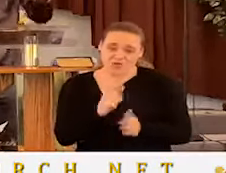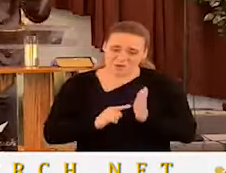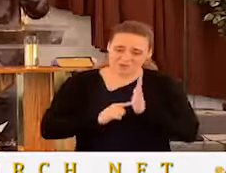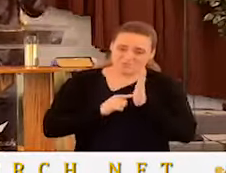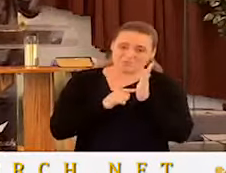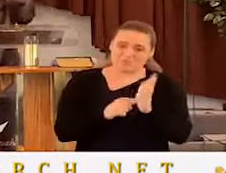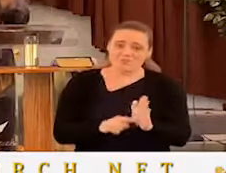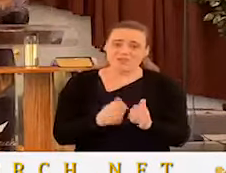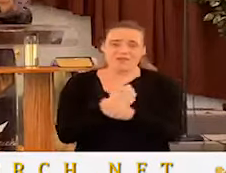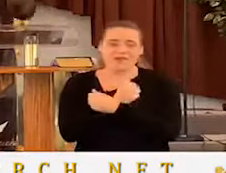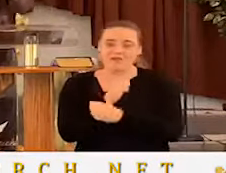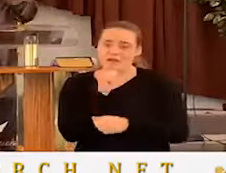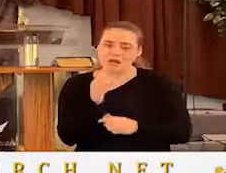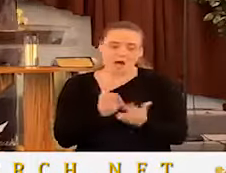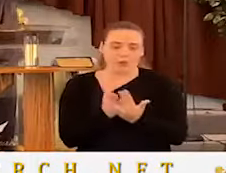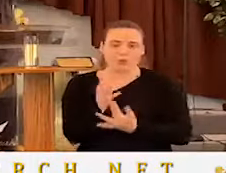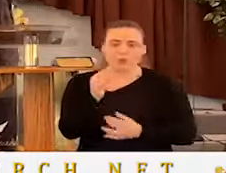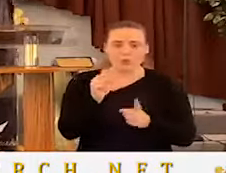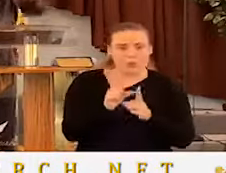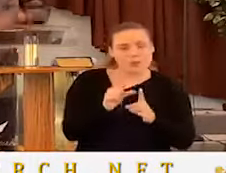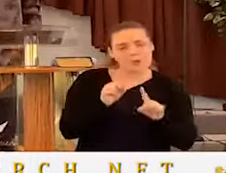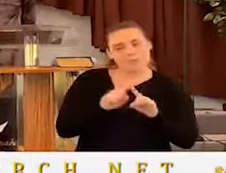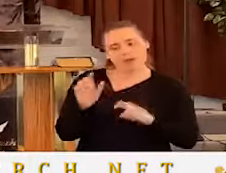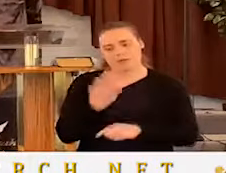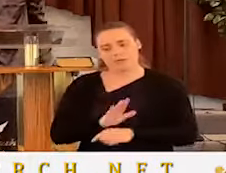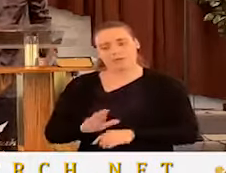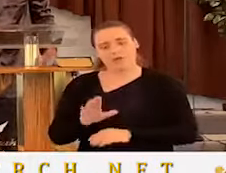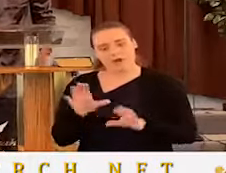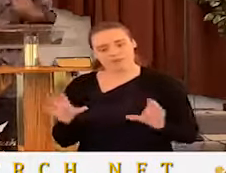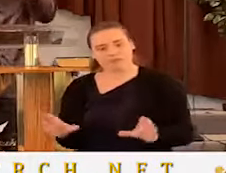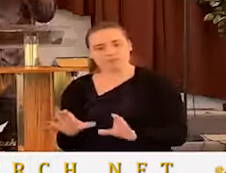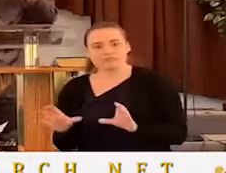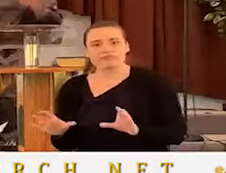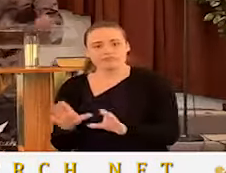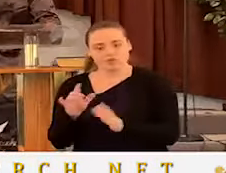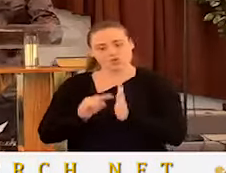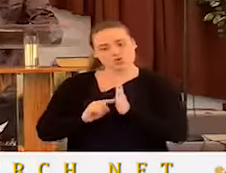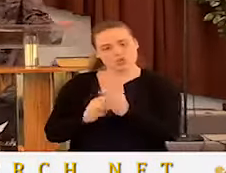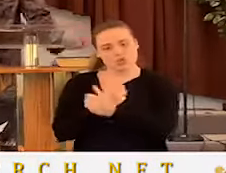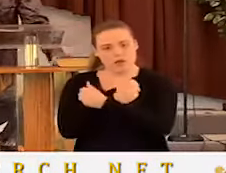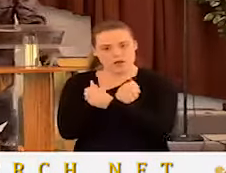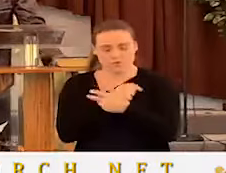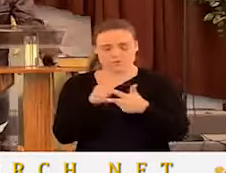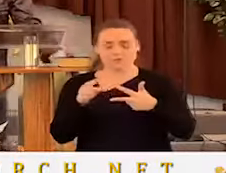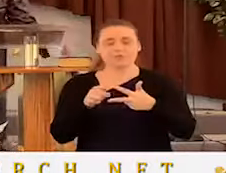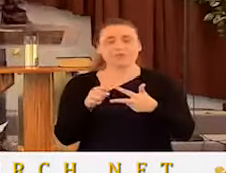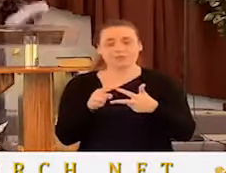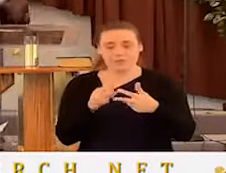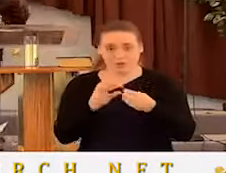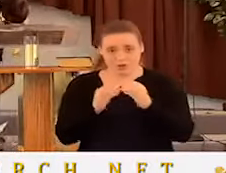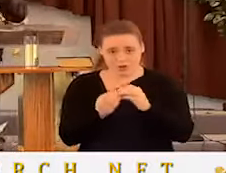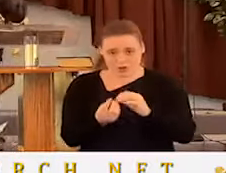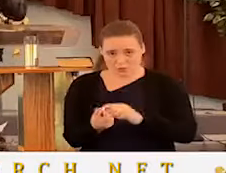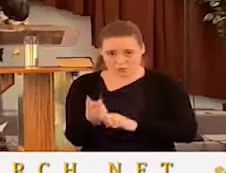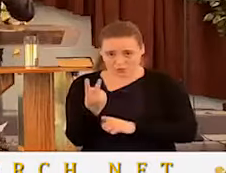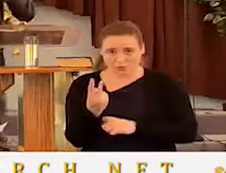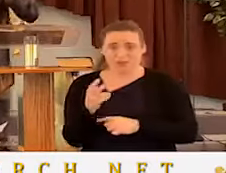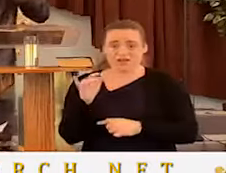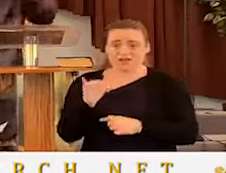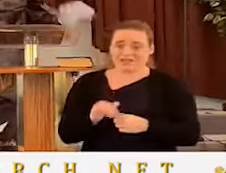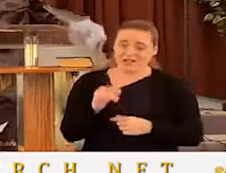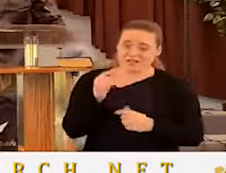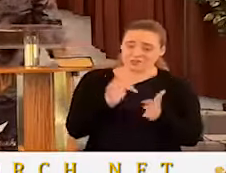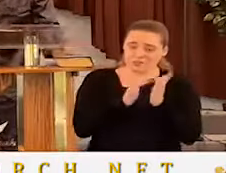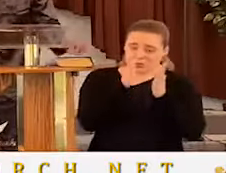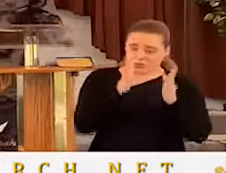demonstration, not by words, but by deeds of love. Number two, the believer, the Christian showing